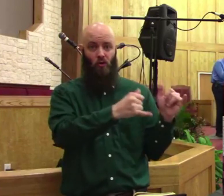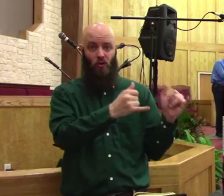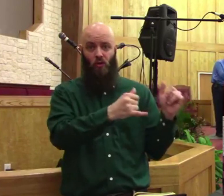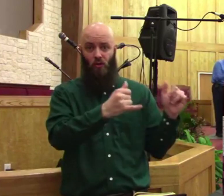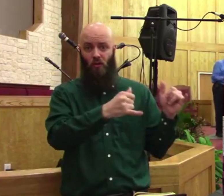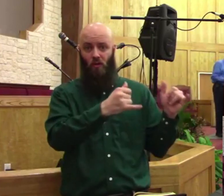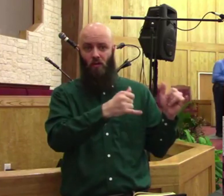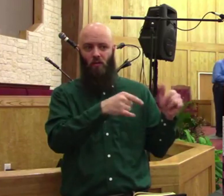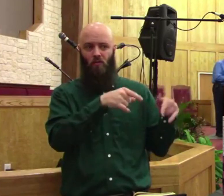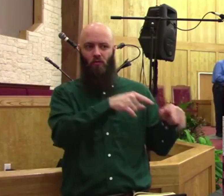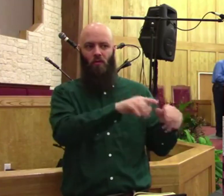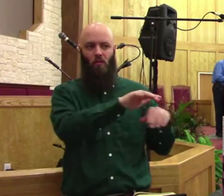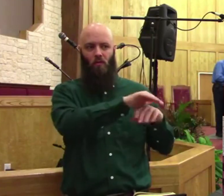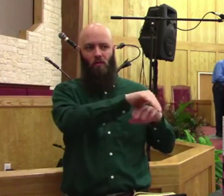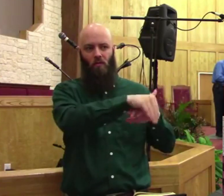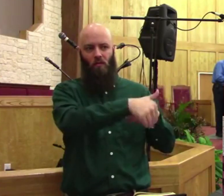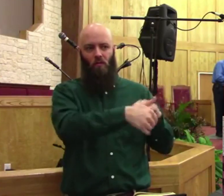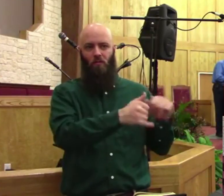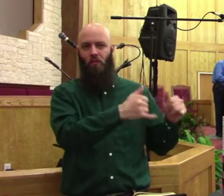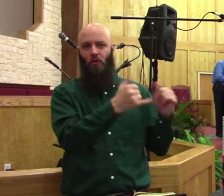it went on into the night,